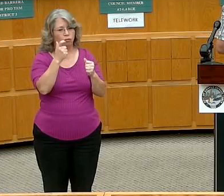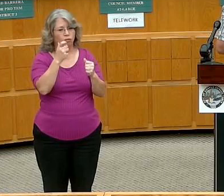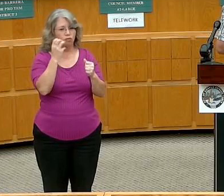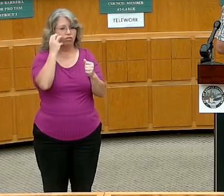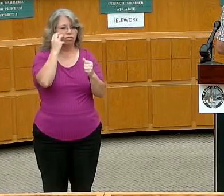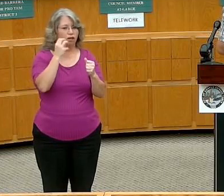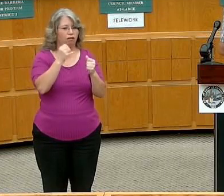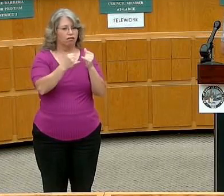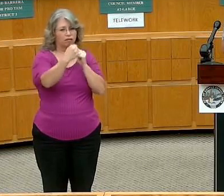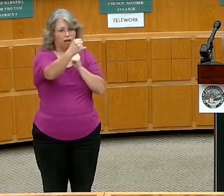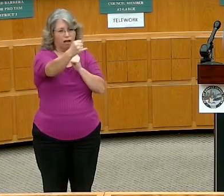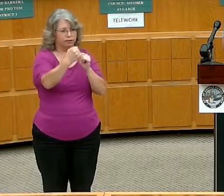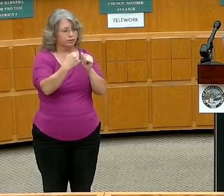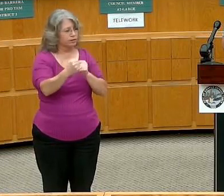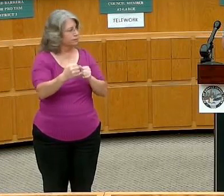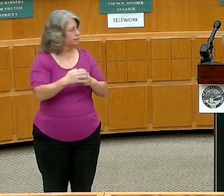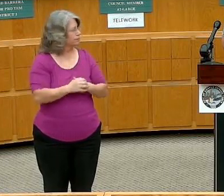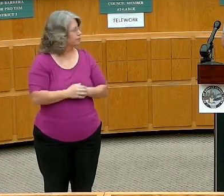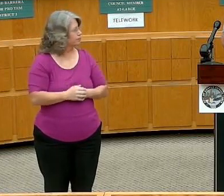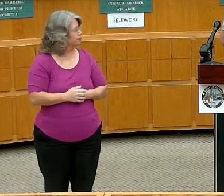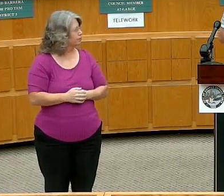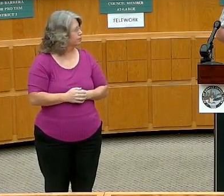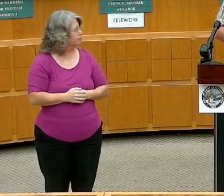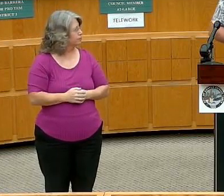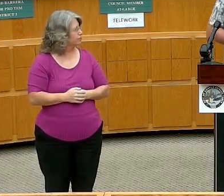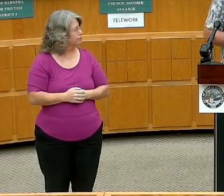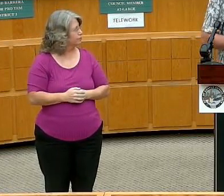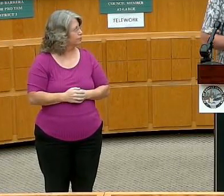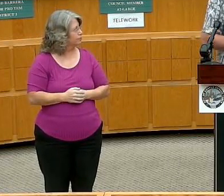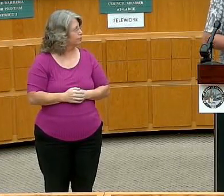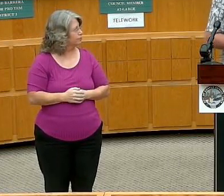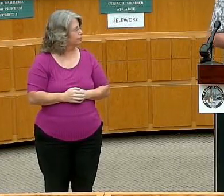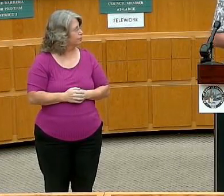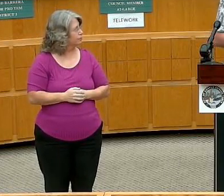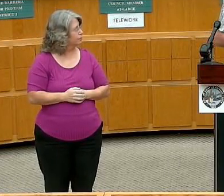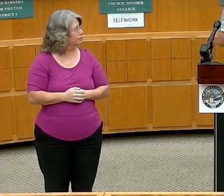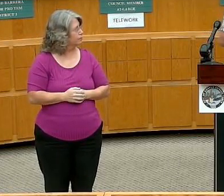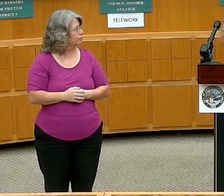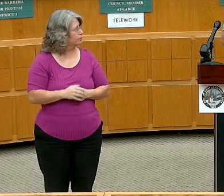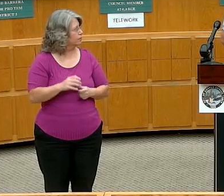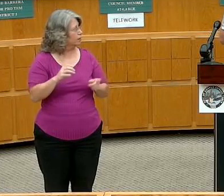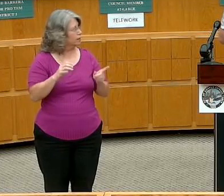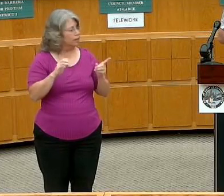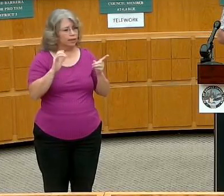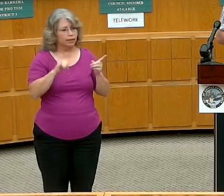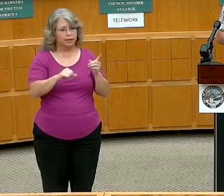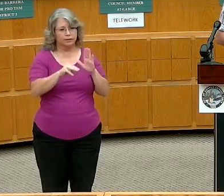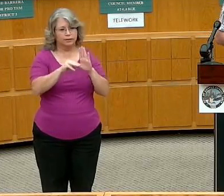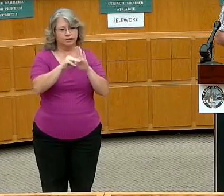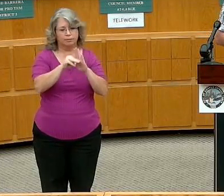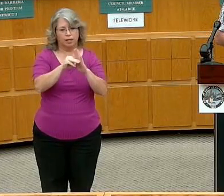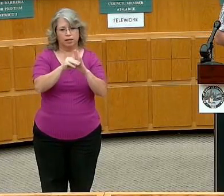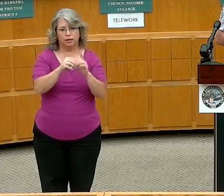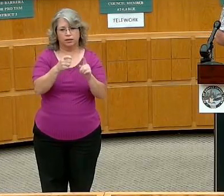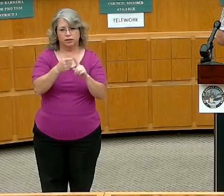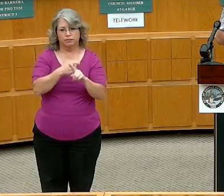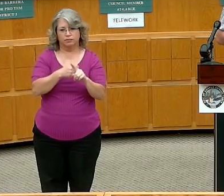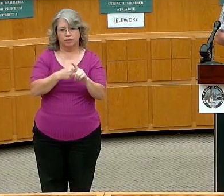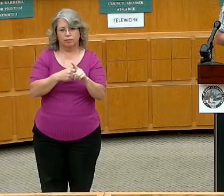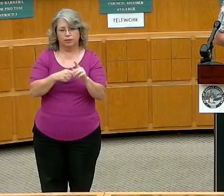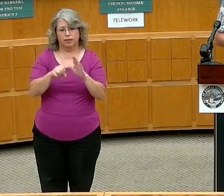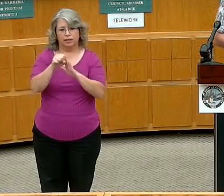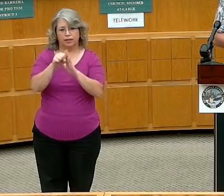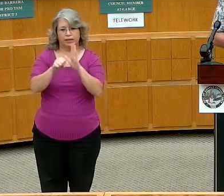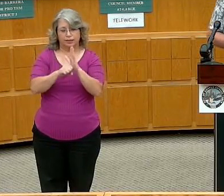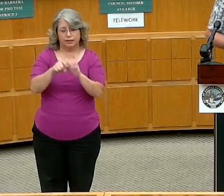So this data is coming from that model of the state of Texas and the 4 counties in Texas where